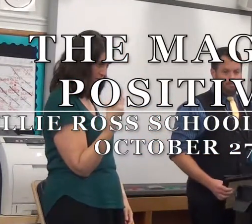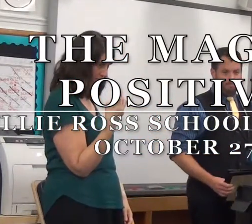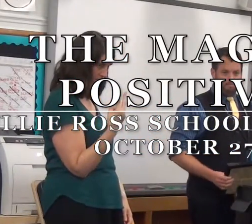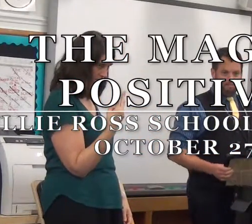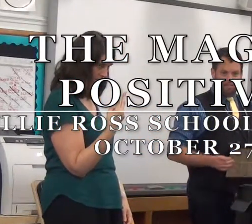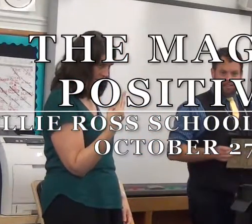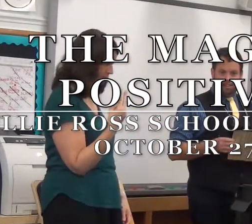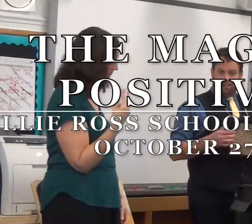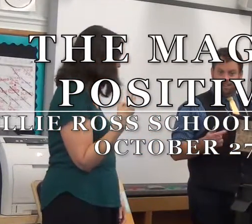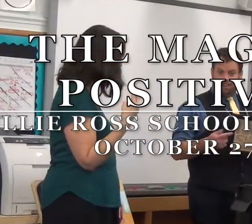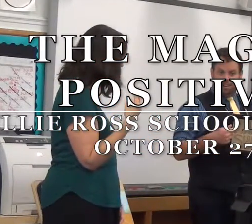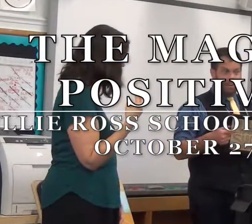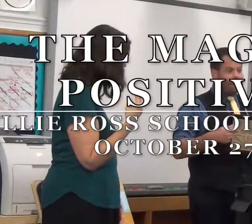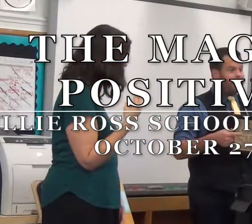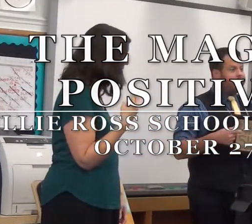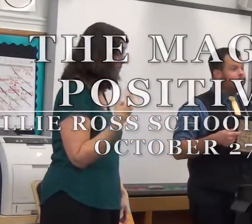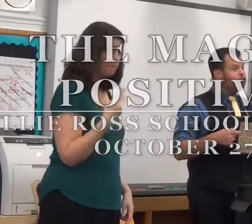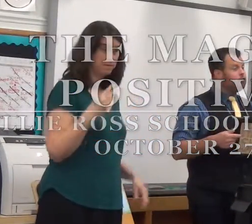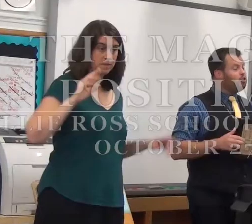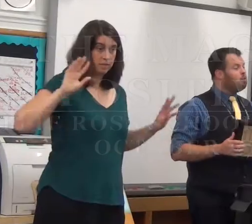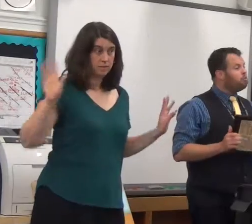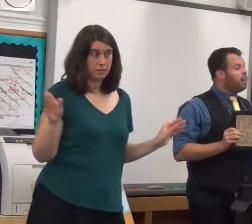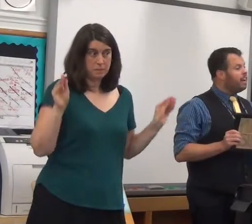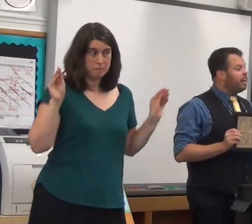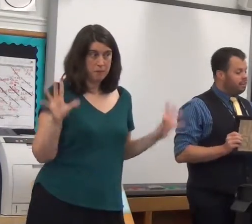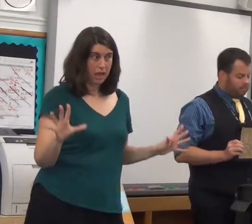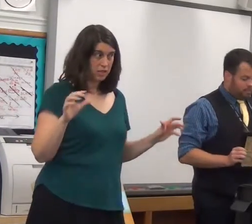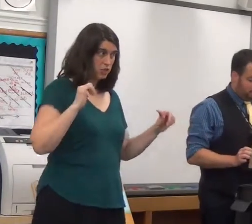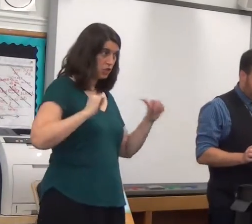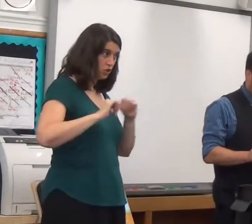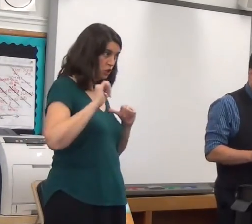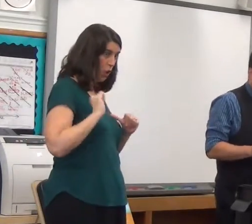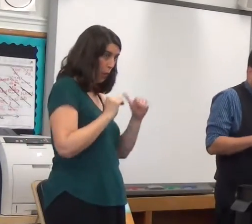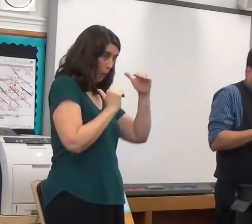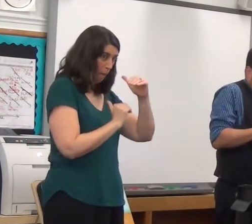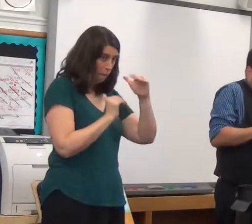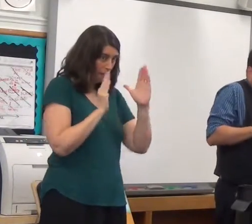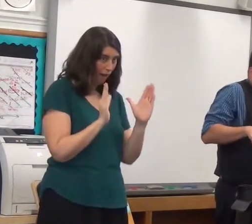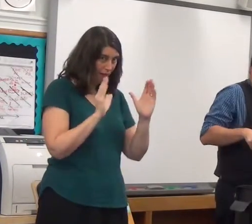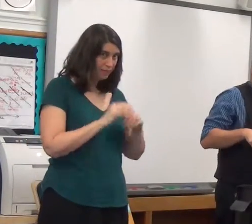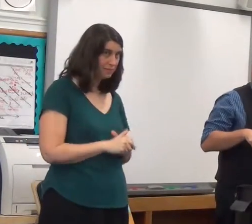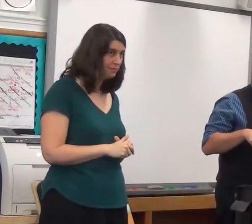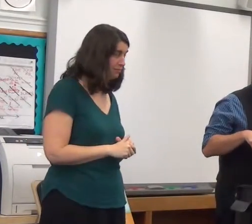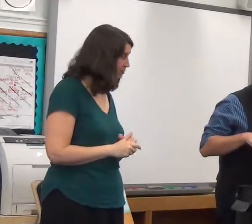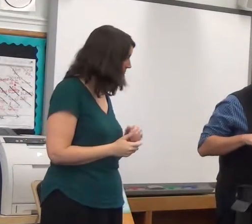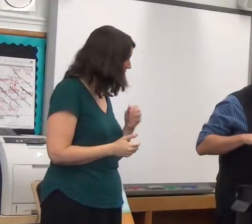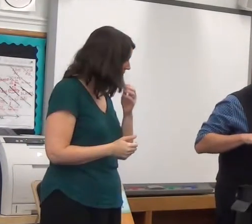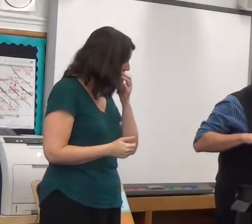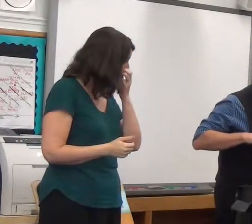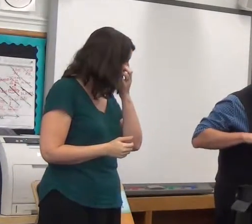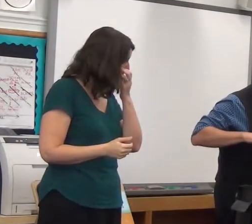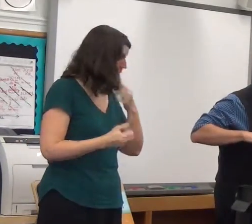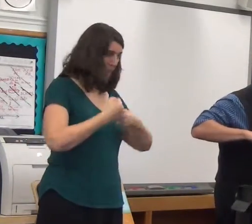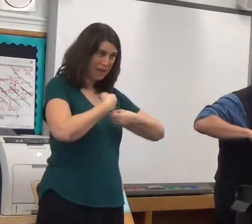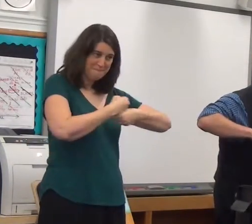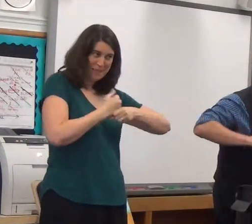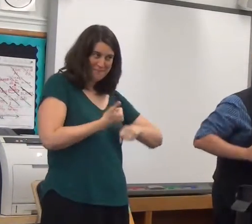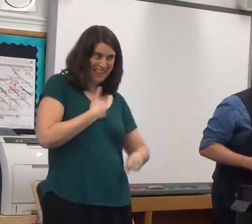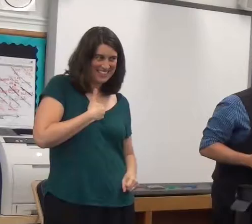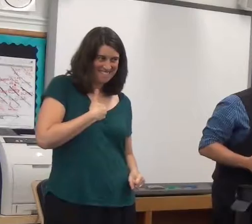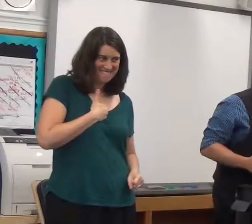old, and I did the show right out of this little box. I made it